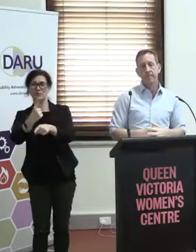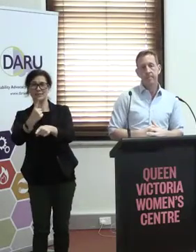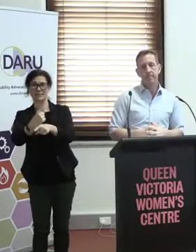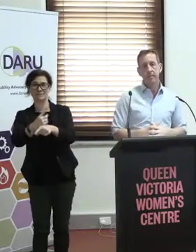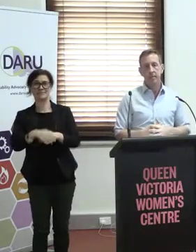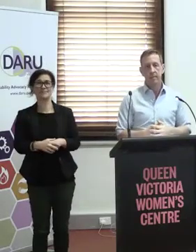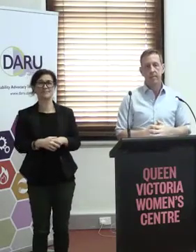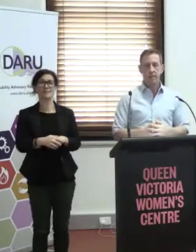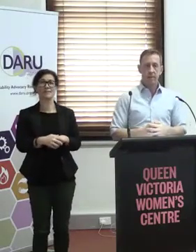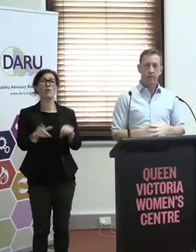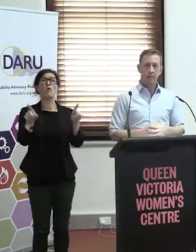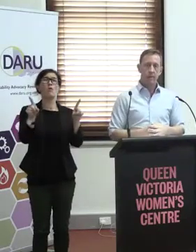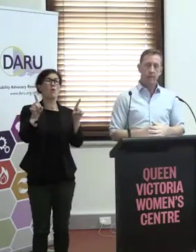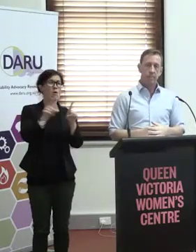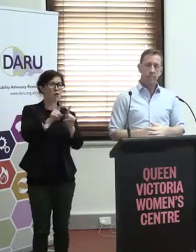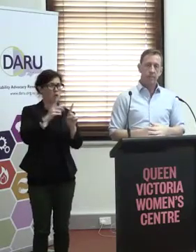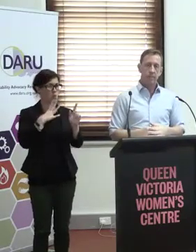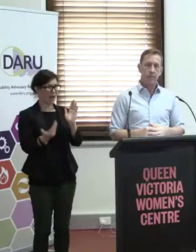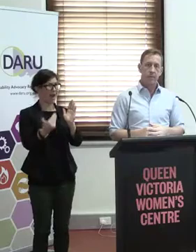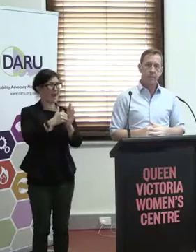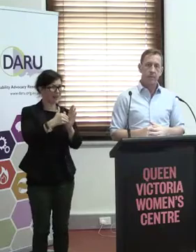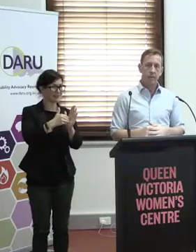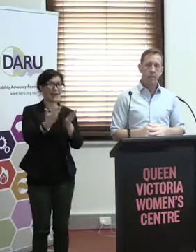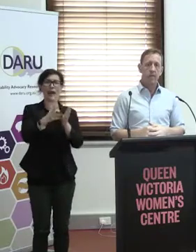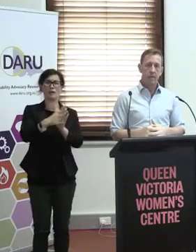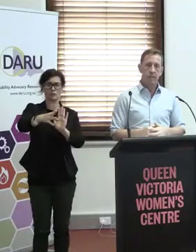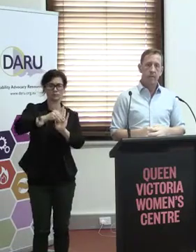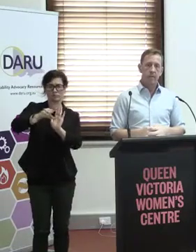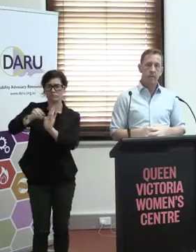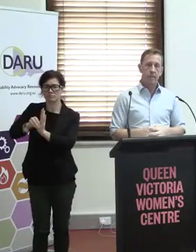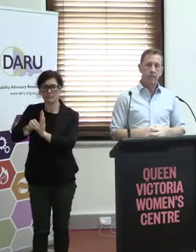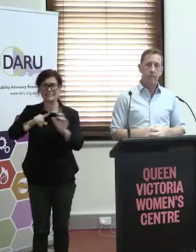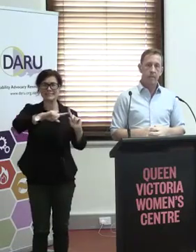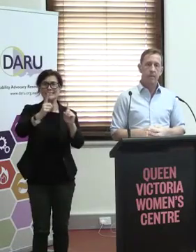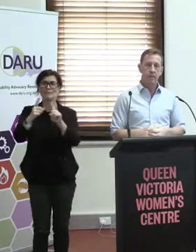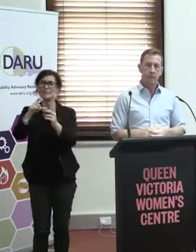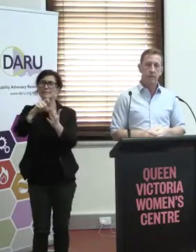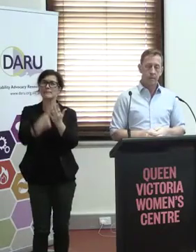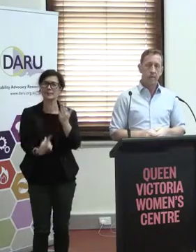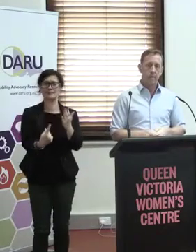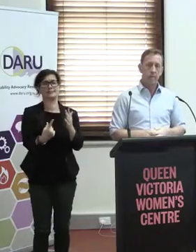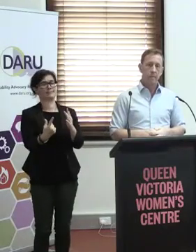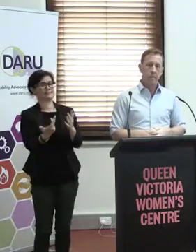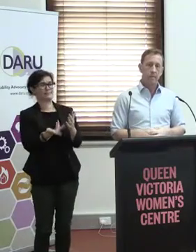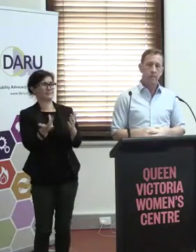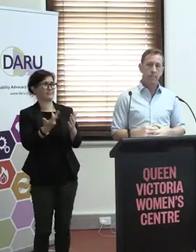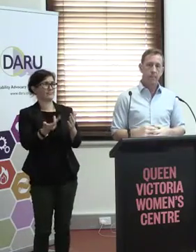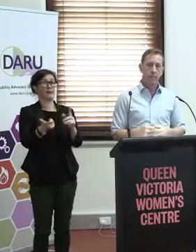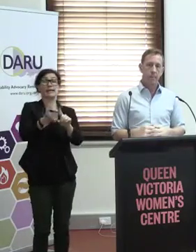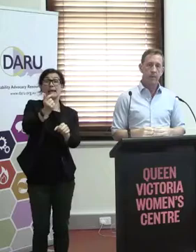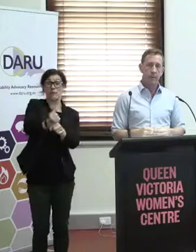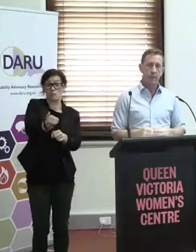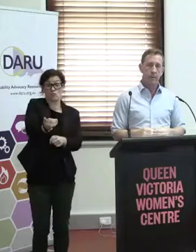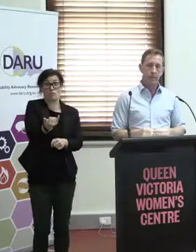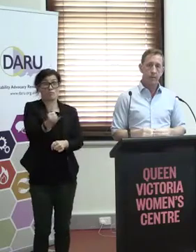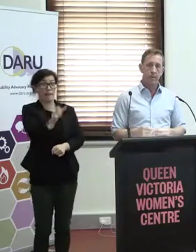Sorry. It's also in the area of recording the disabilities. Say, for instance, it's an example. It's someone with